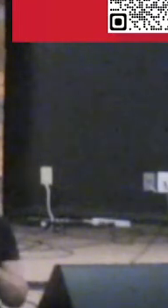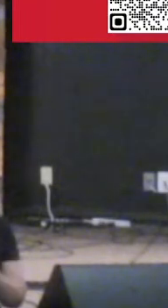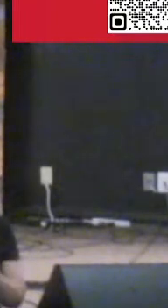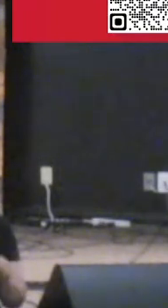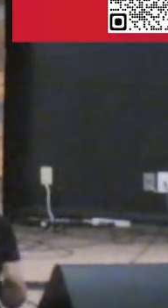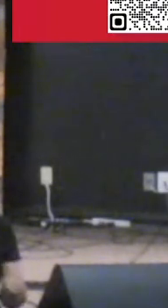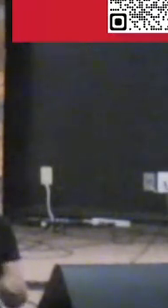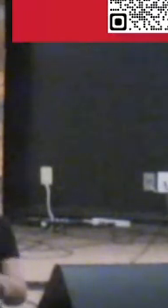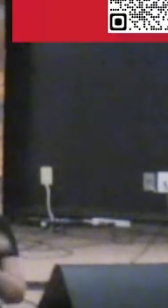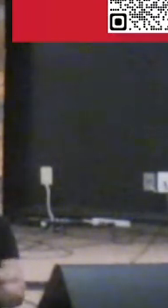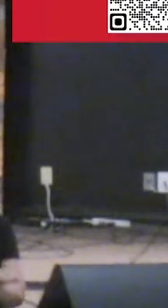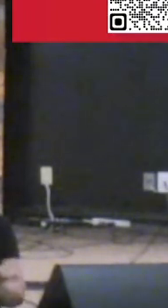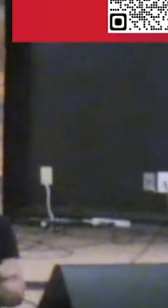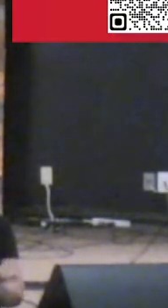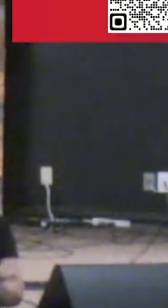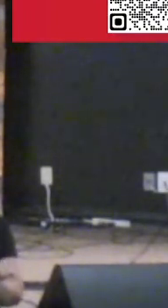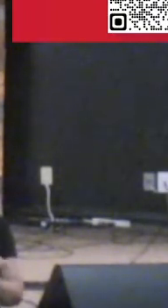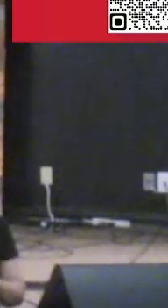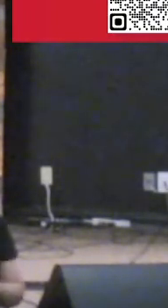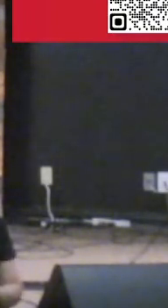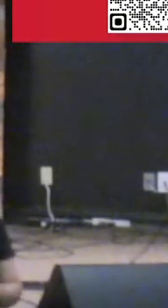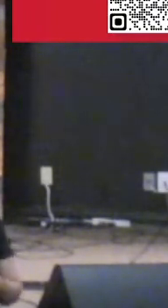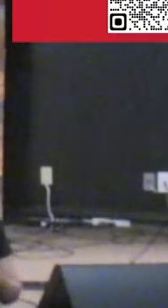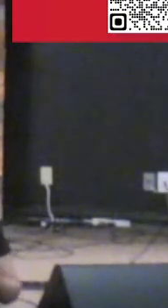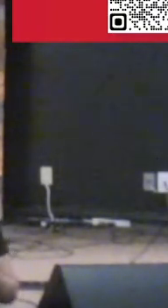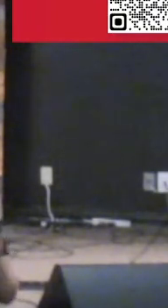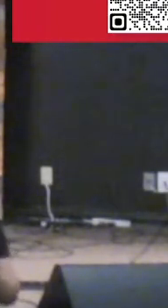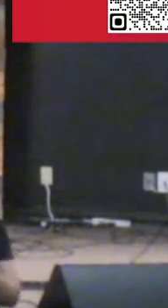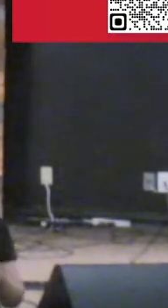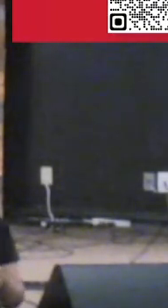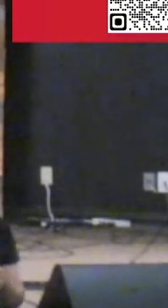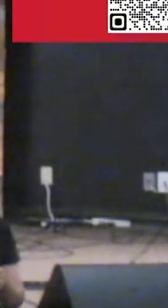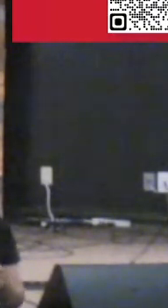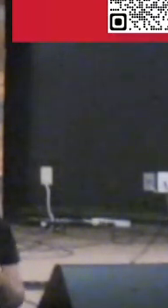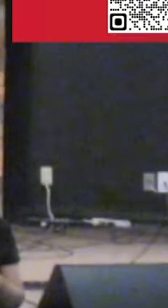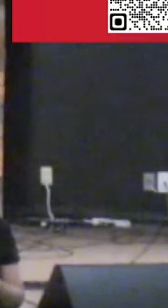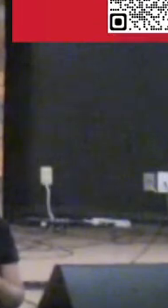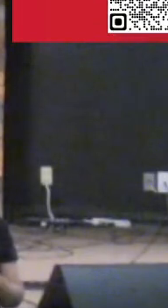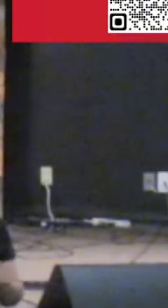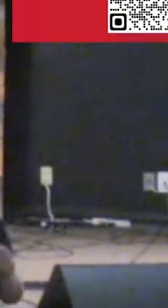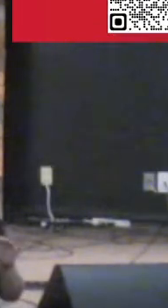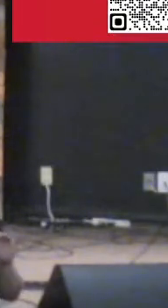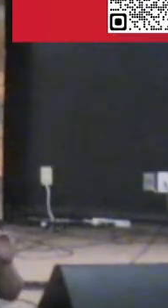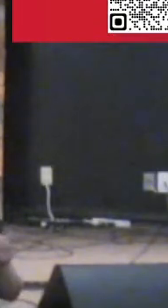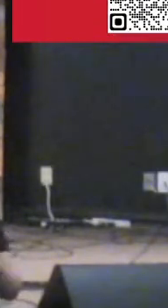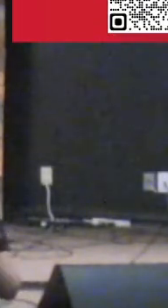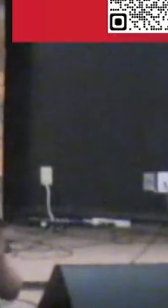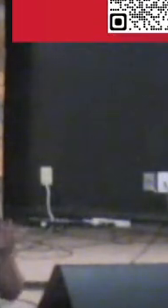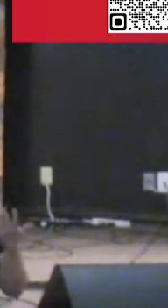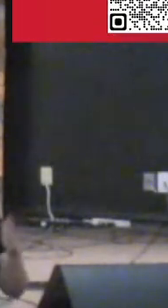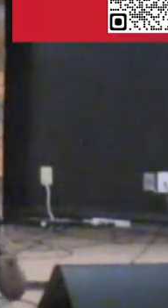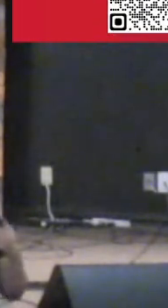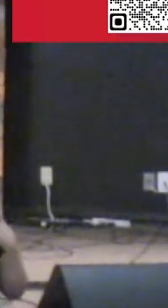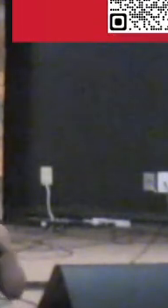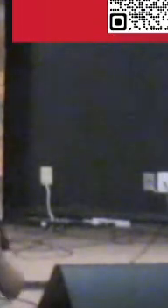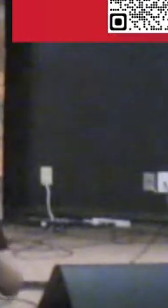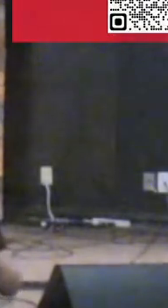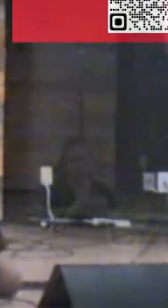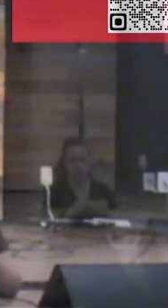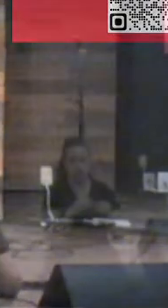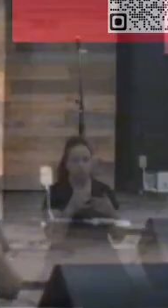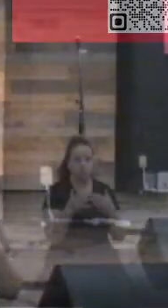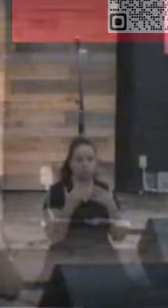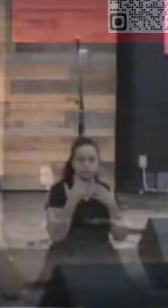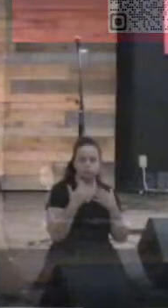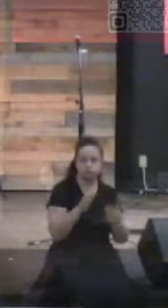so you can schedule as you need to so that's pretty much it for today we're going to have one more song so please stand and then uh